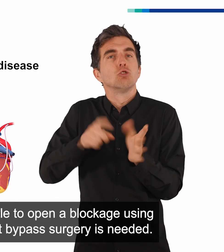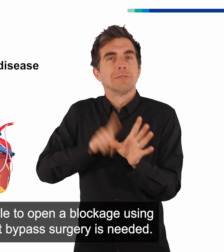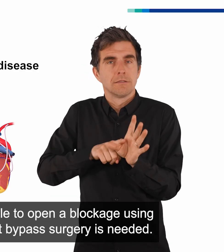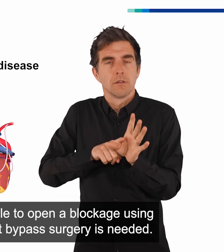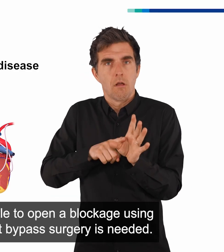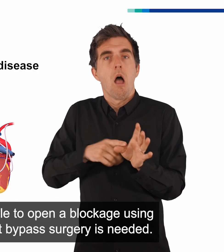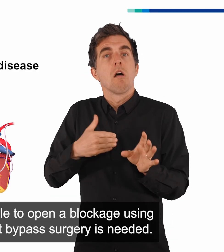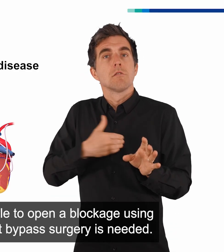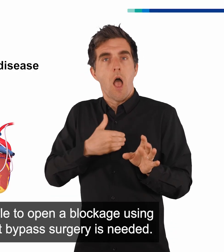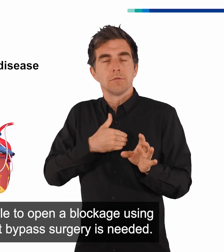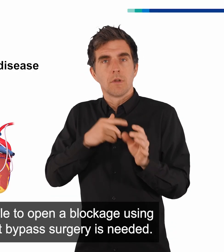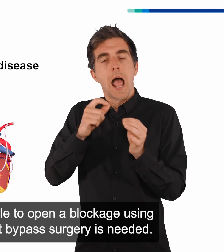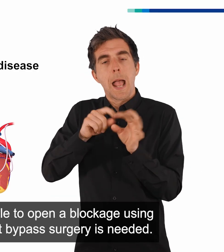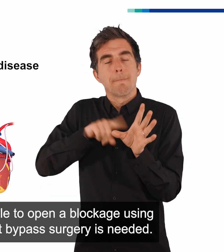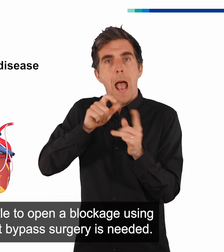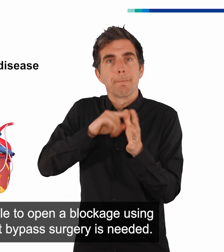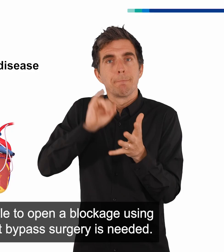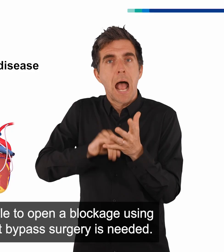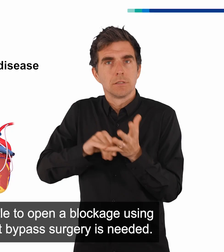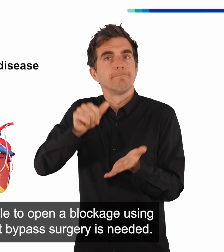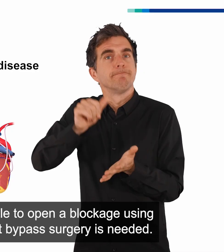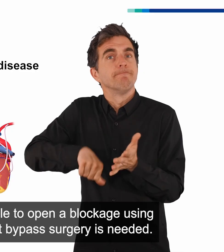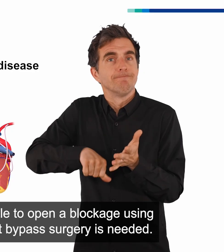needed. This is how it's done.